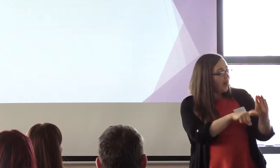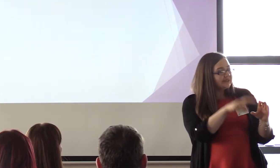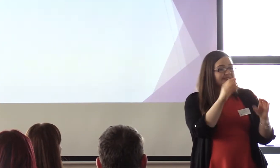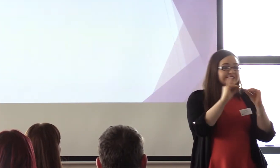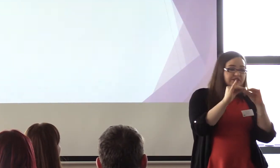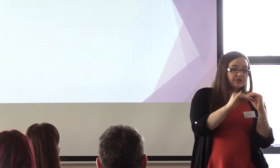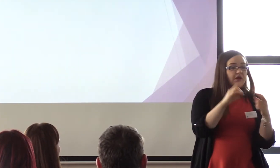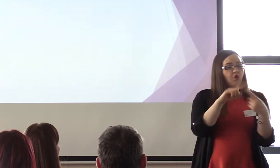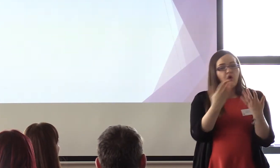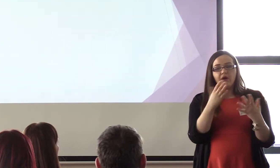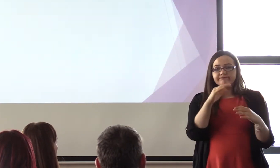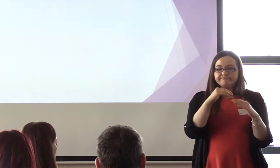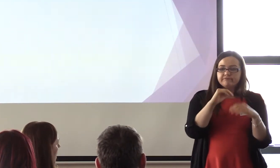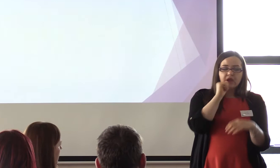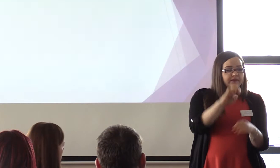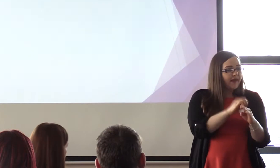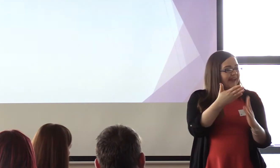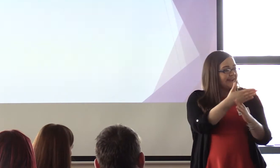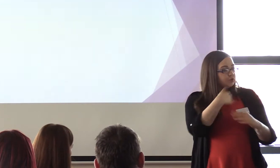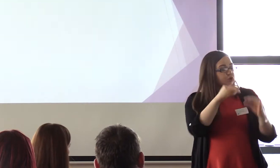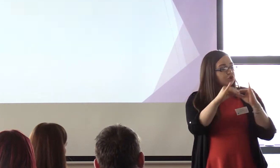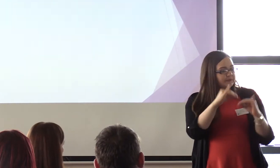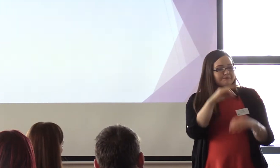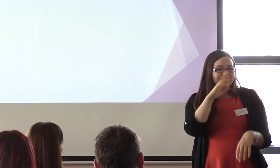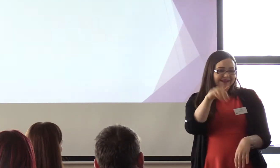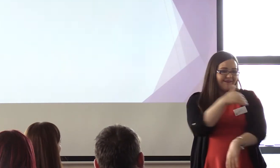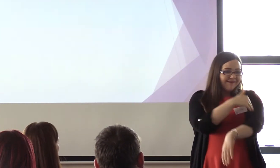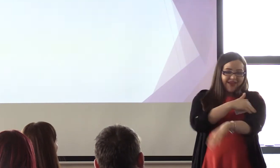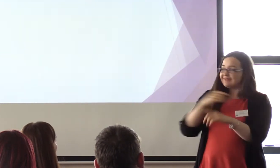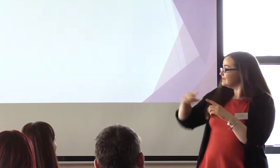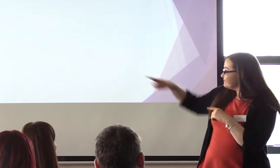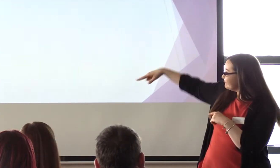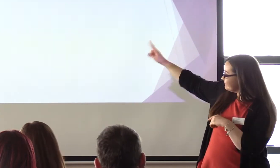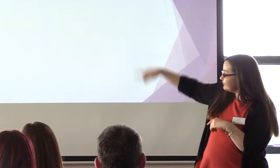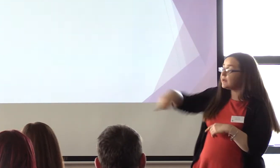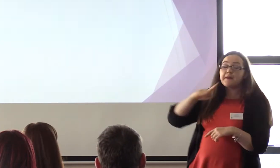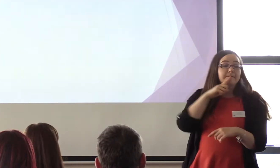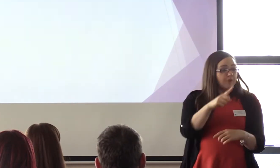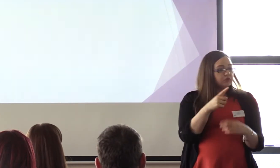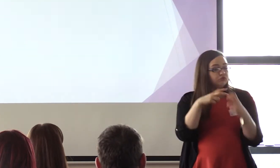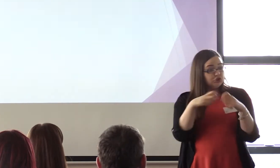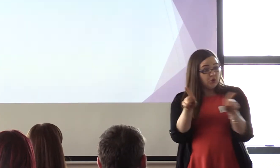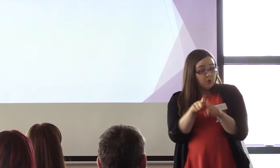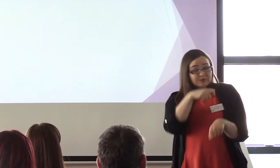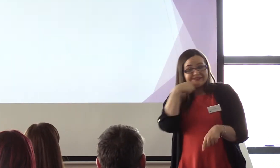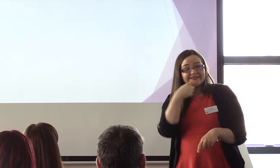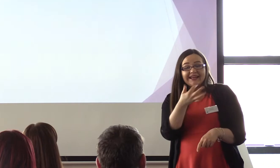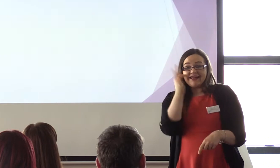Research states that if the quality of interpretation is poor, or this can equally affect the academic